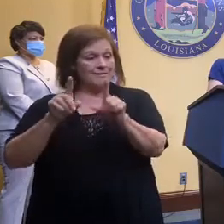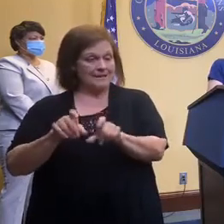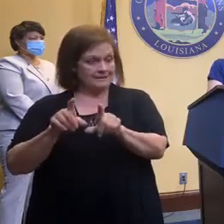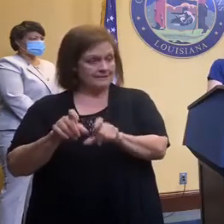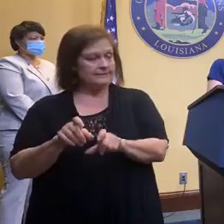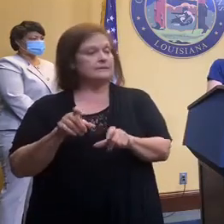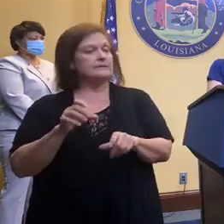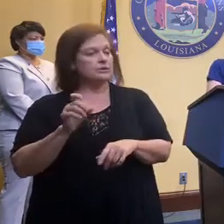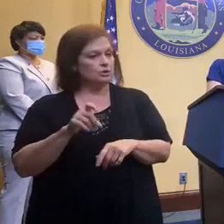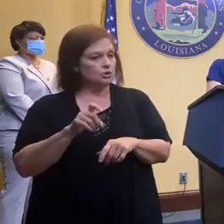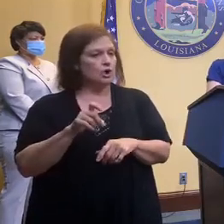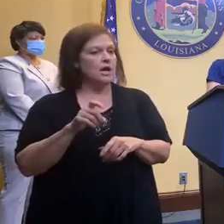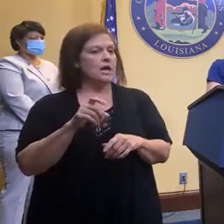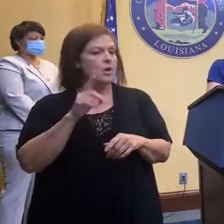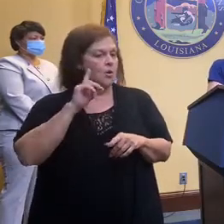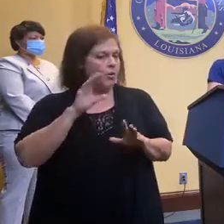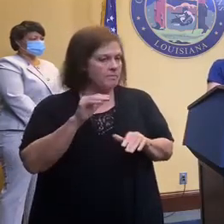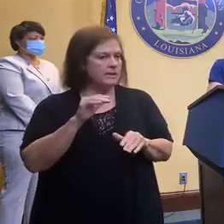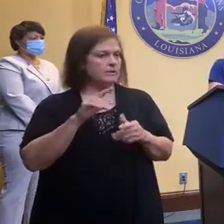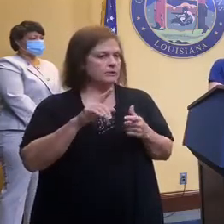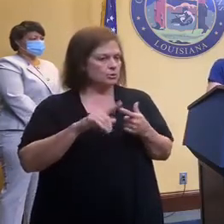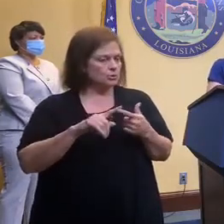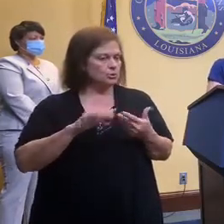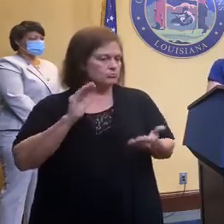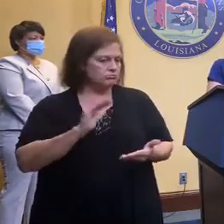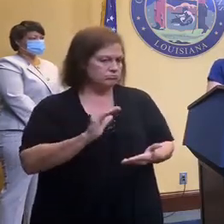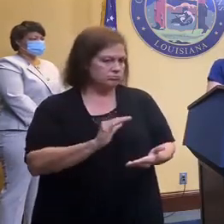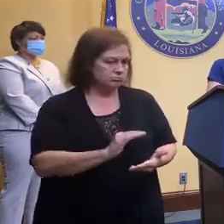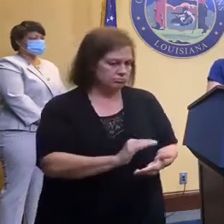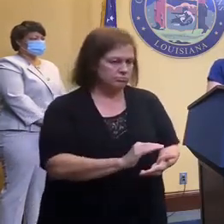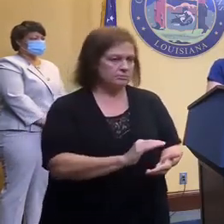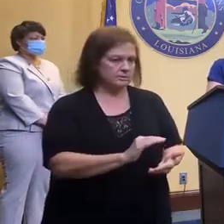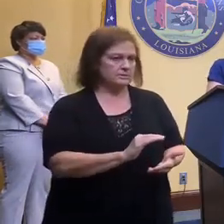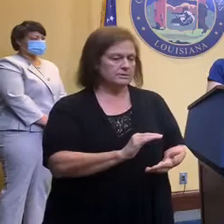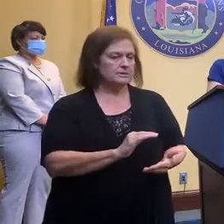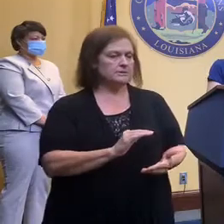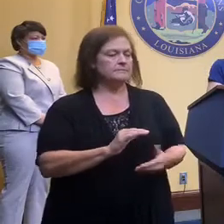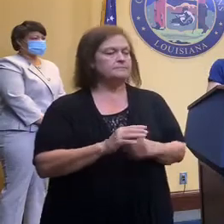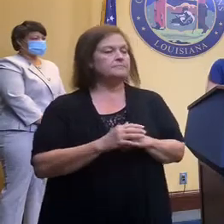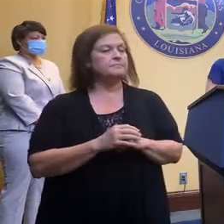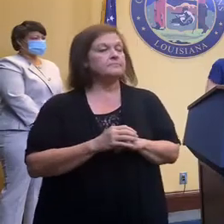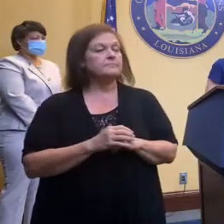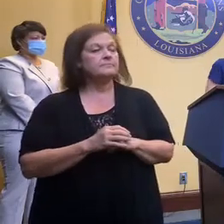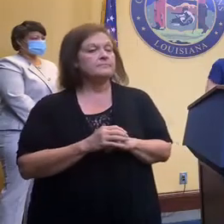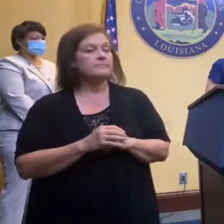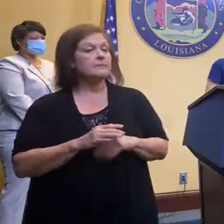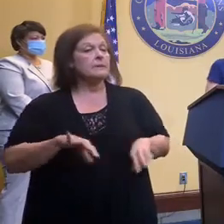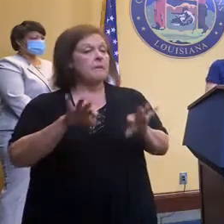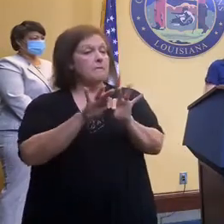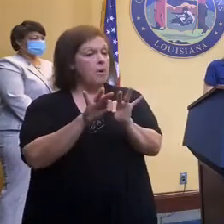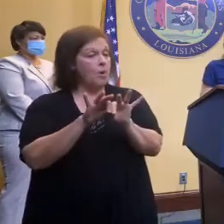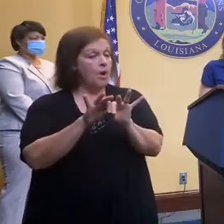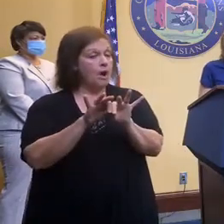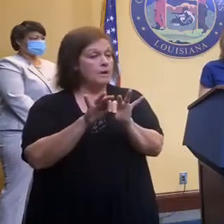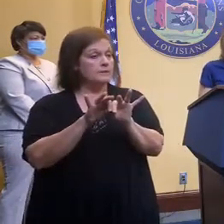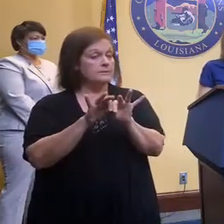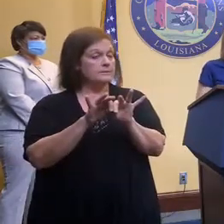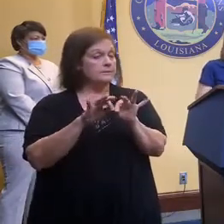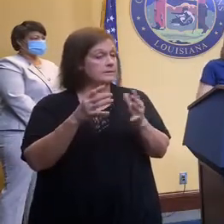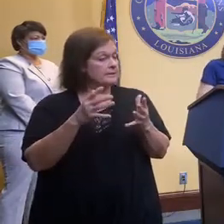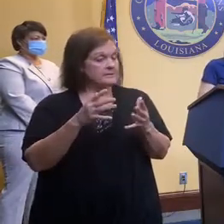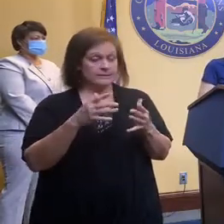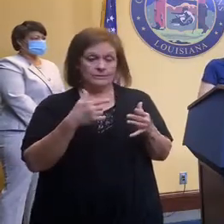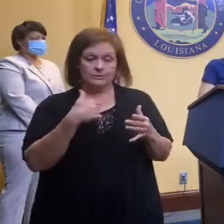to a level of viral suppression that can allow for fewer restrictions. The key to controlling this virus has not changed